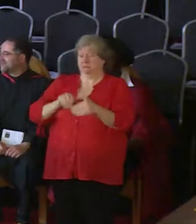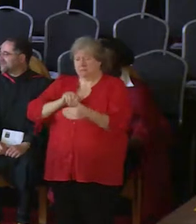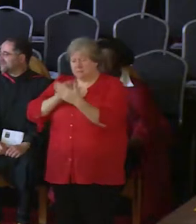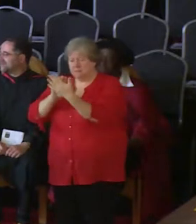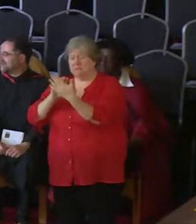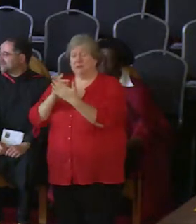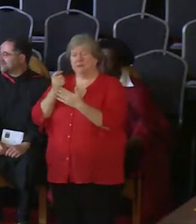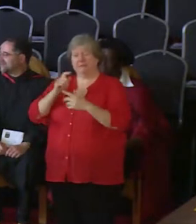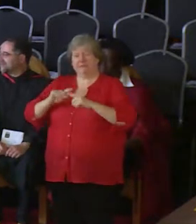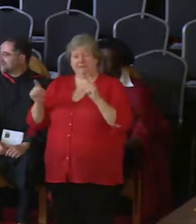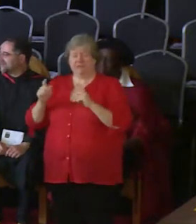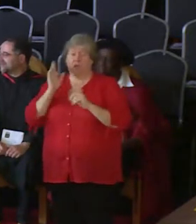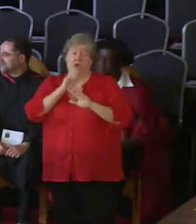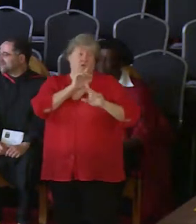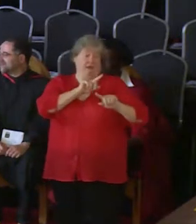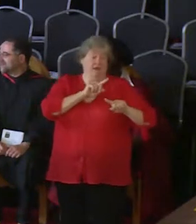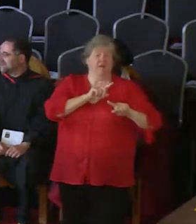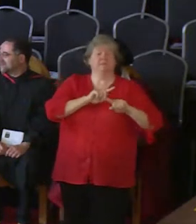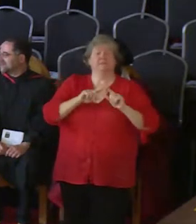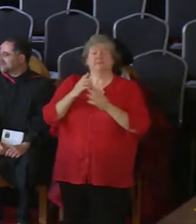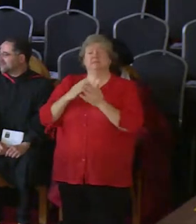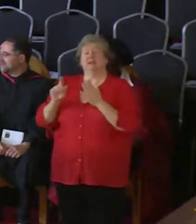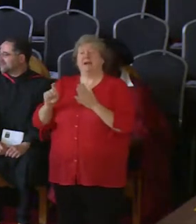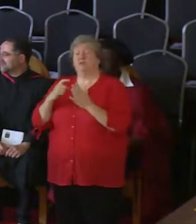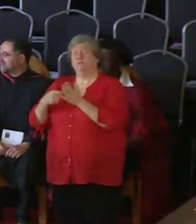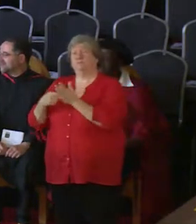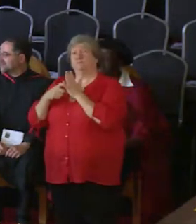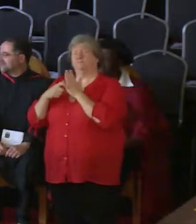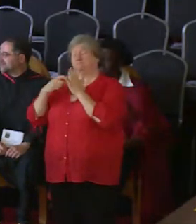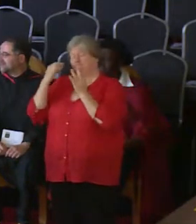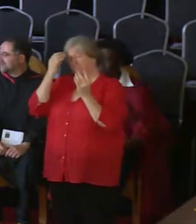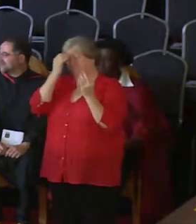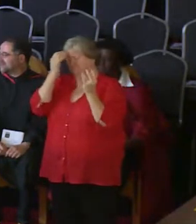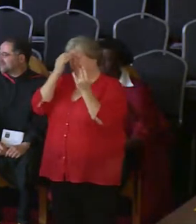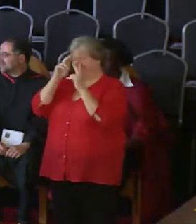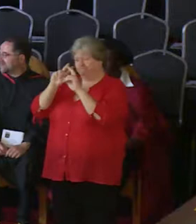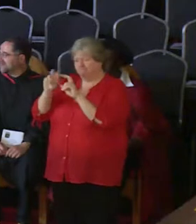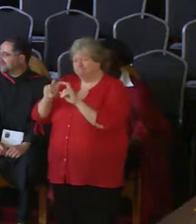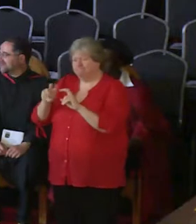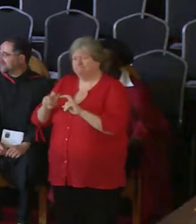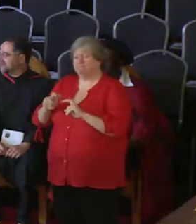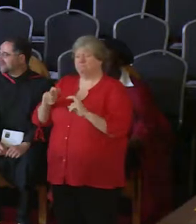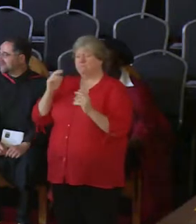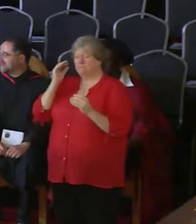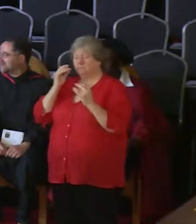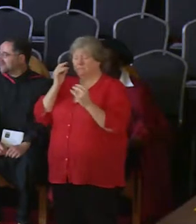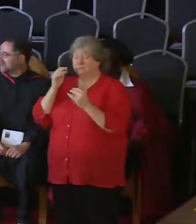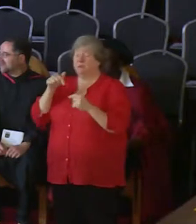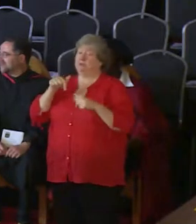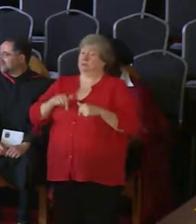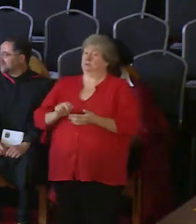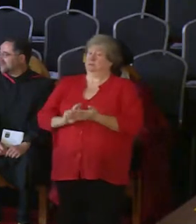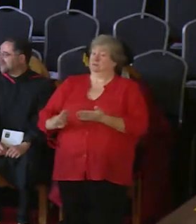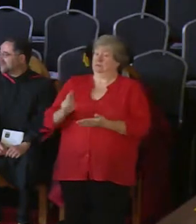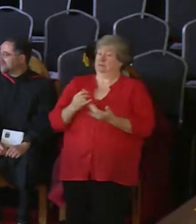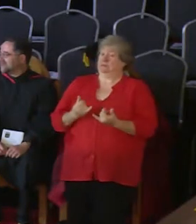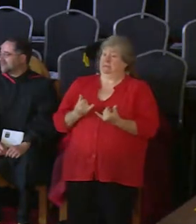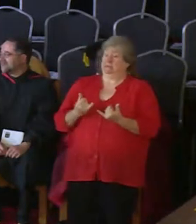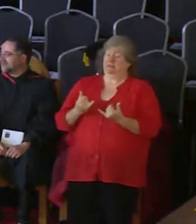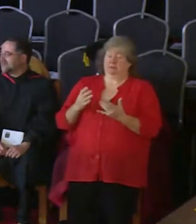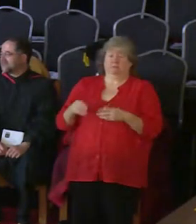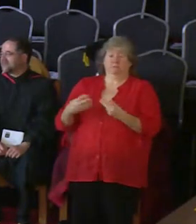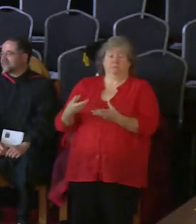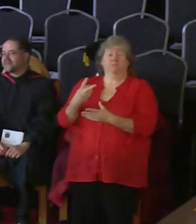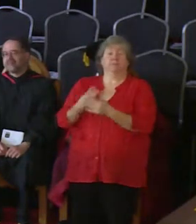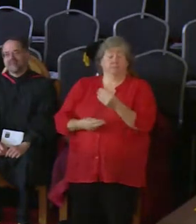than tactical or reactive. In our fast-paced world, universities are increasingly important places for both kinds of